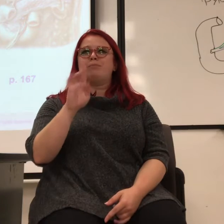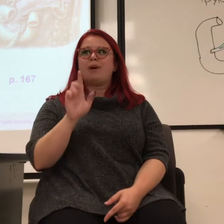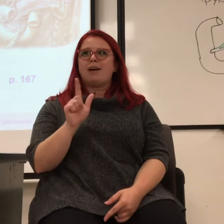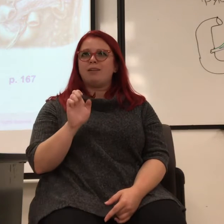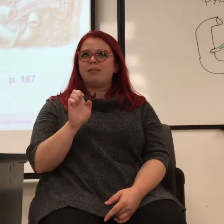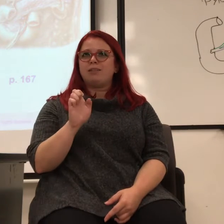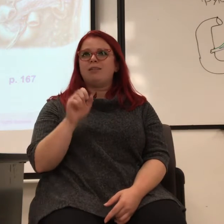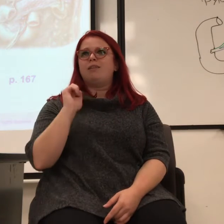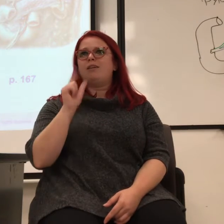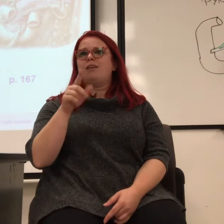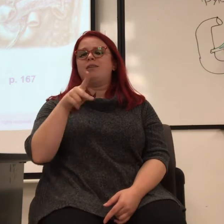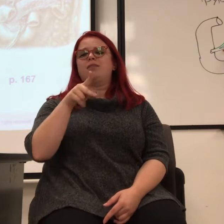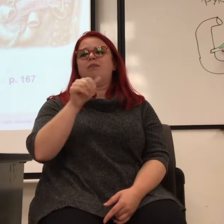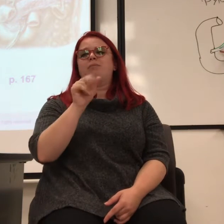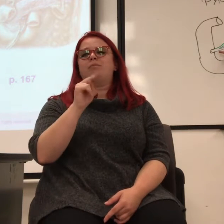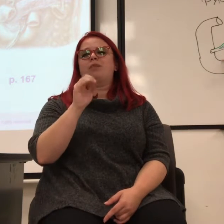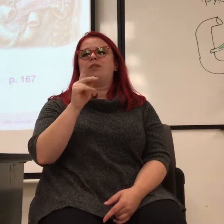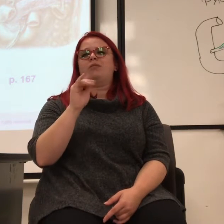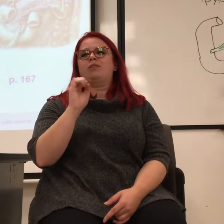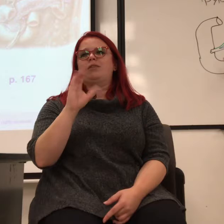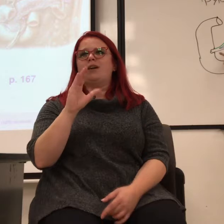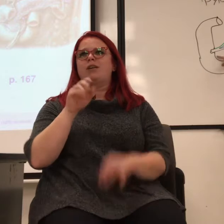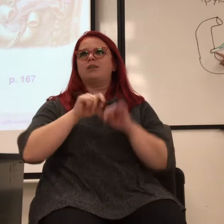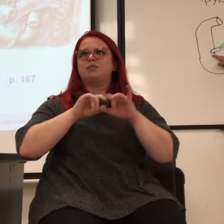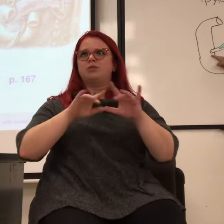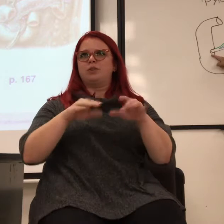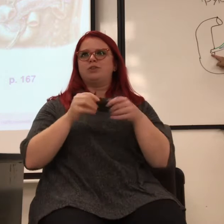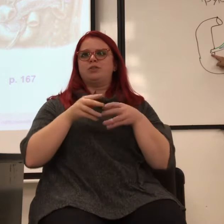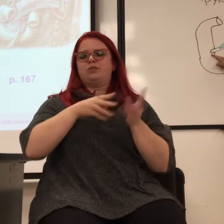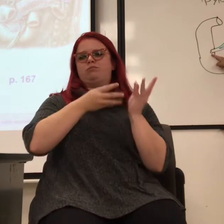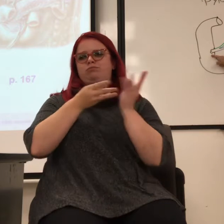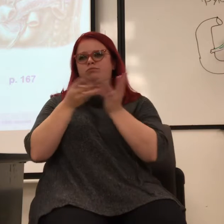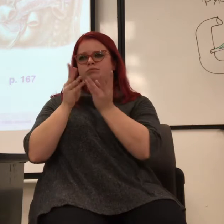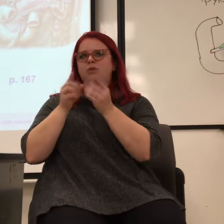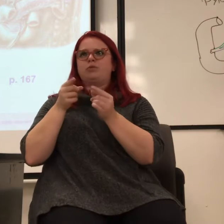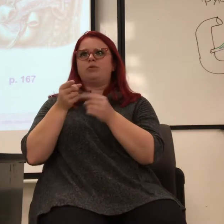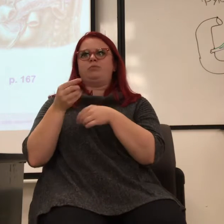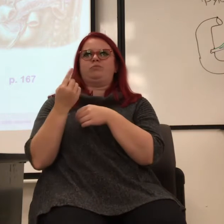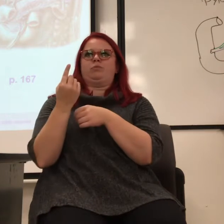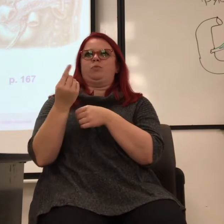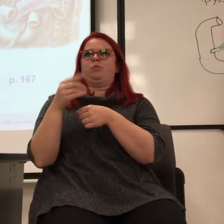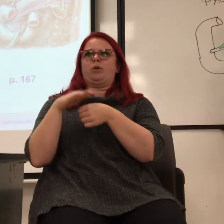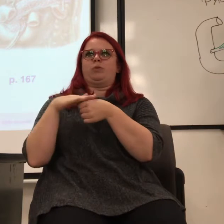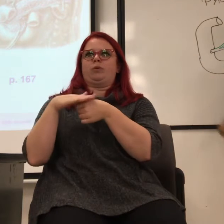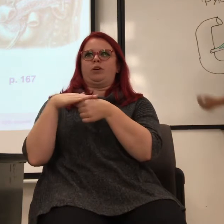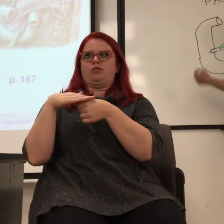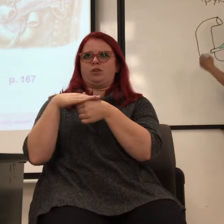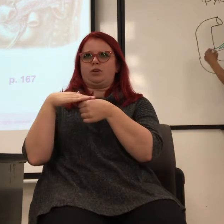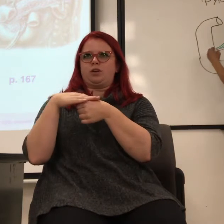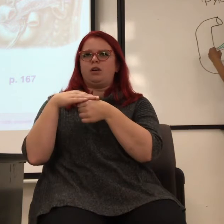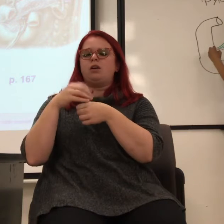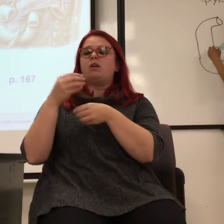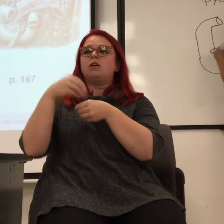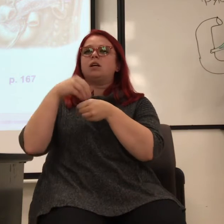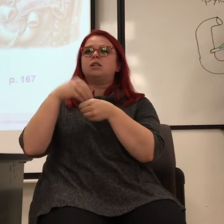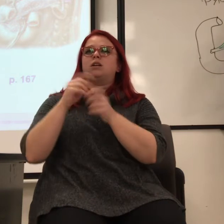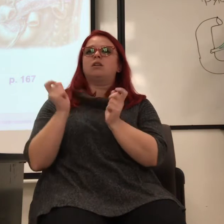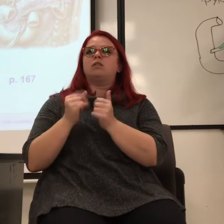pancreatic secretions are emptying to this one location, and on the inside of the small